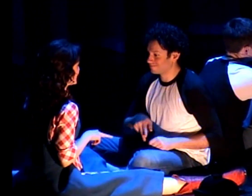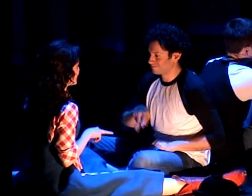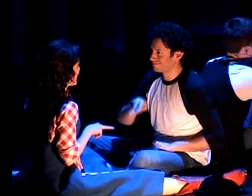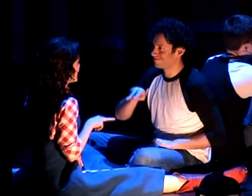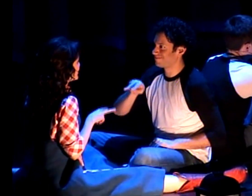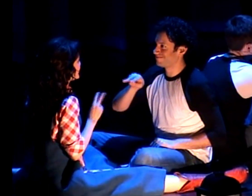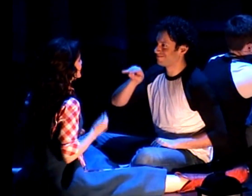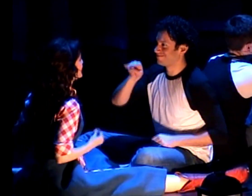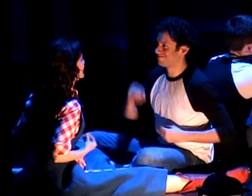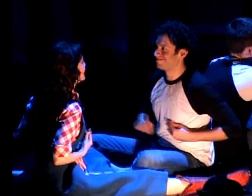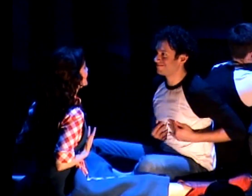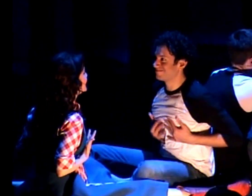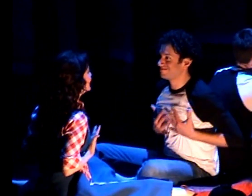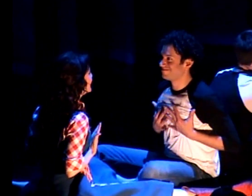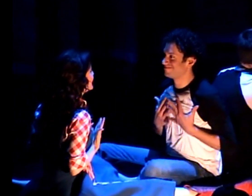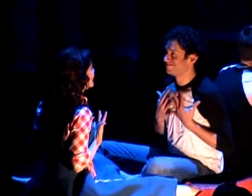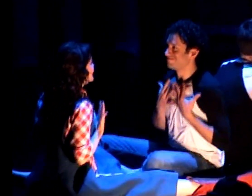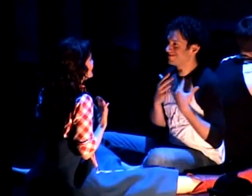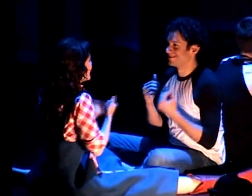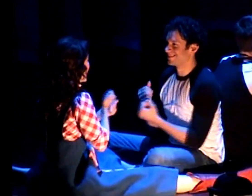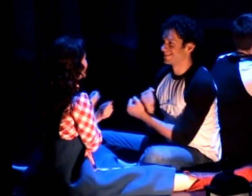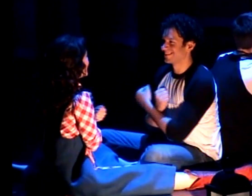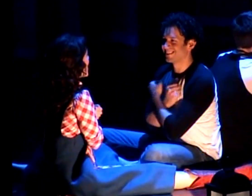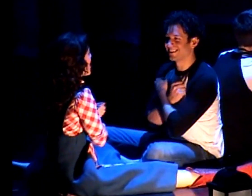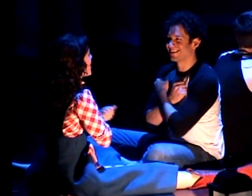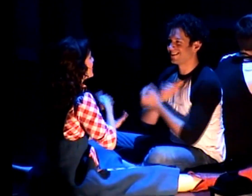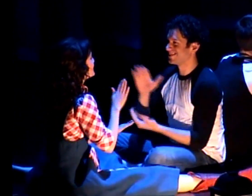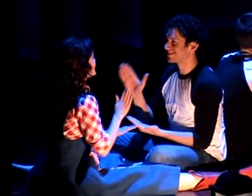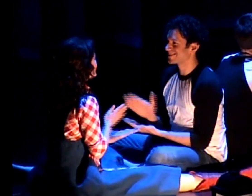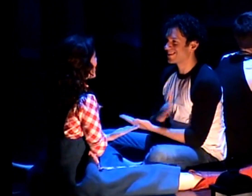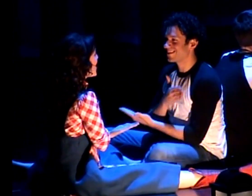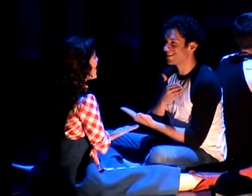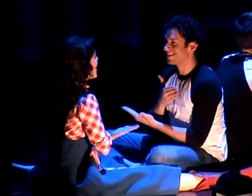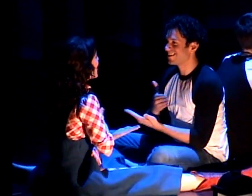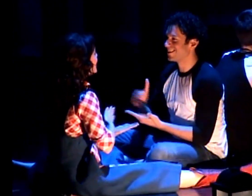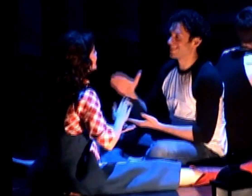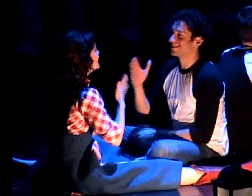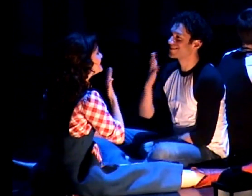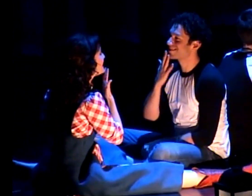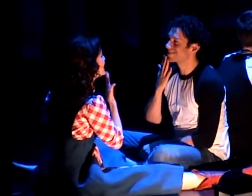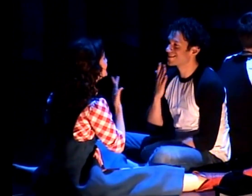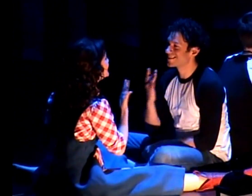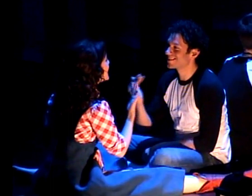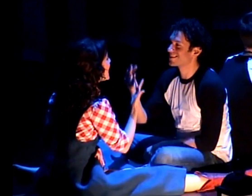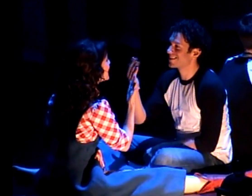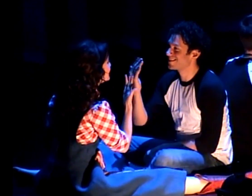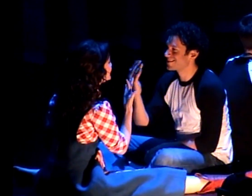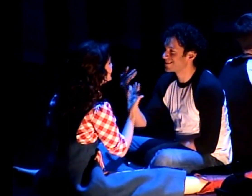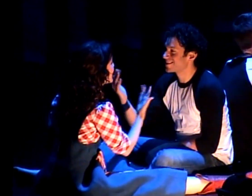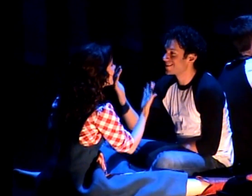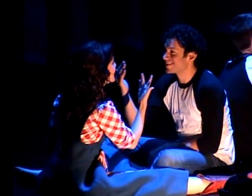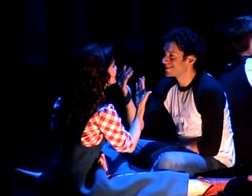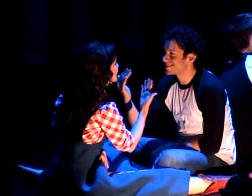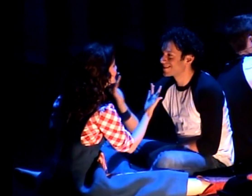they send you really true of love song, la-la-la-la-la